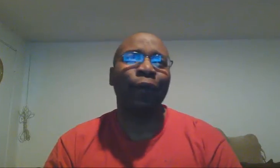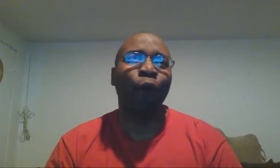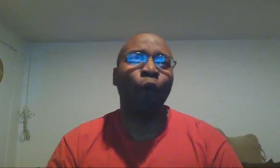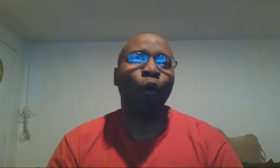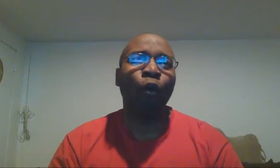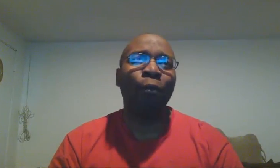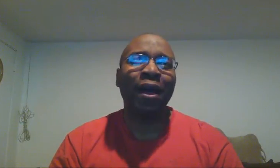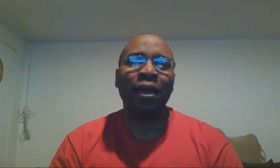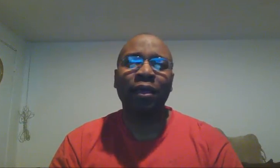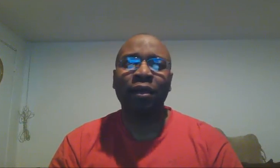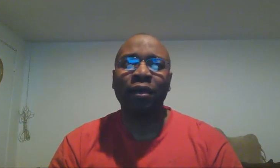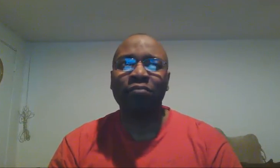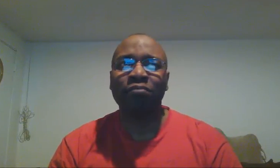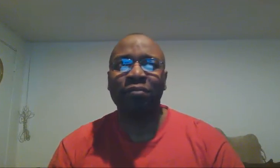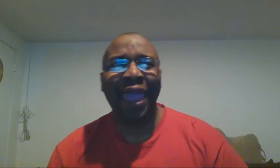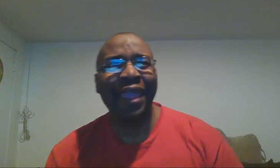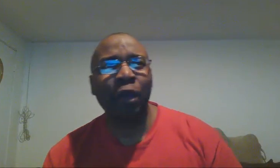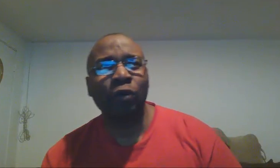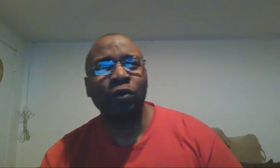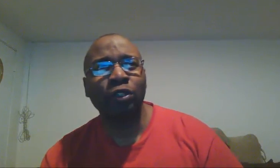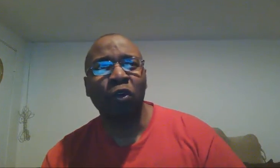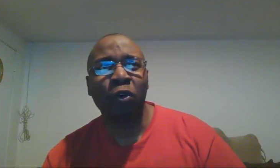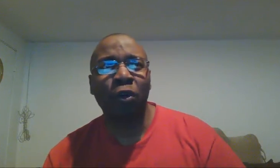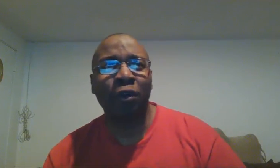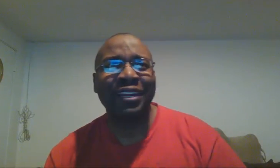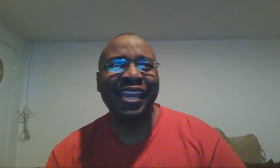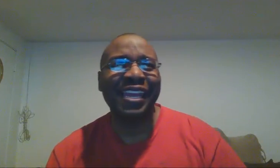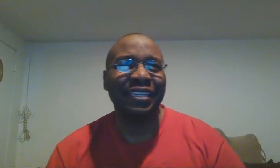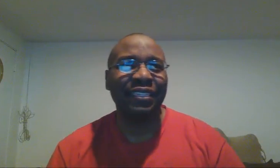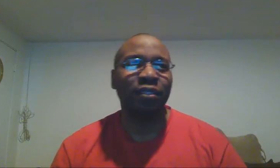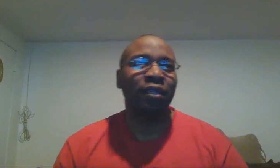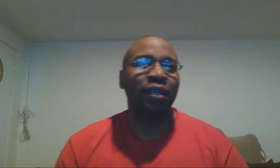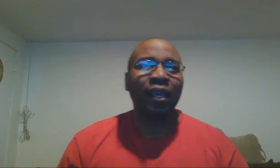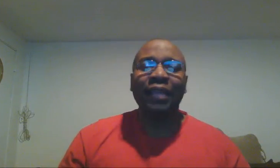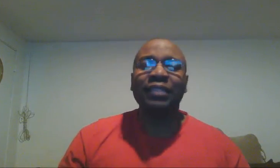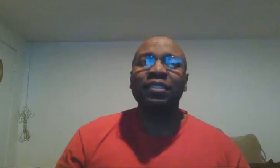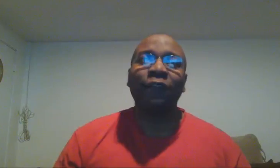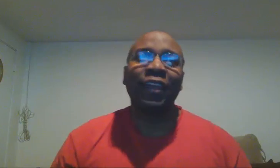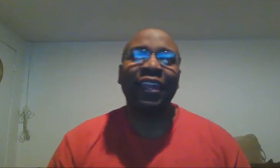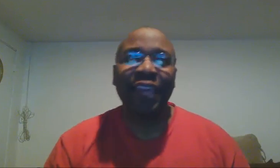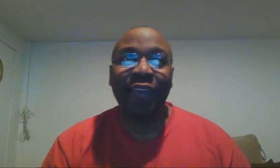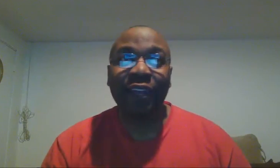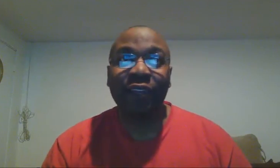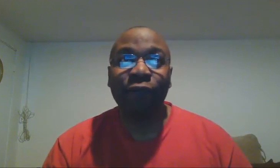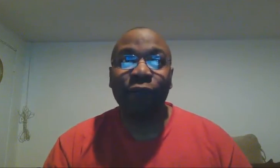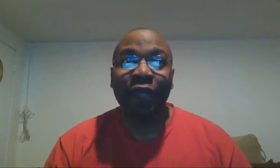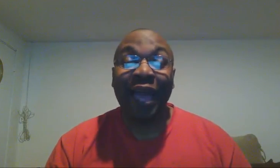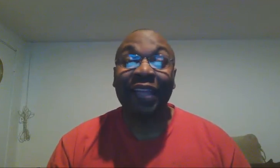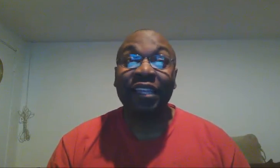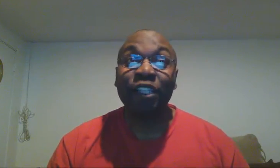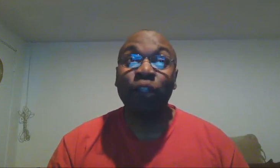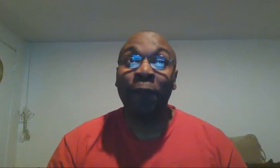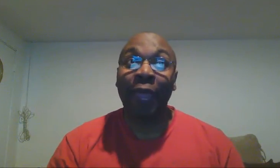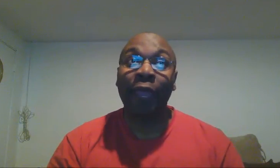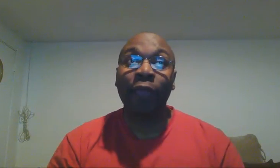or my ankles or knees and stuff like that. I touch the pain,